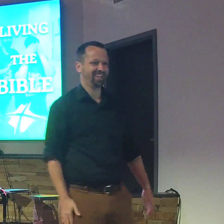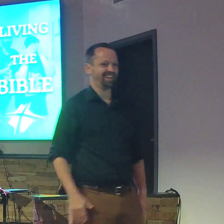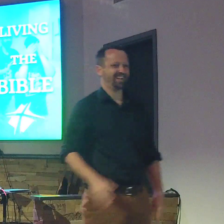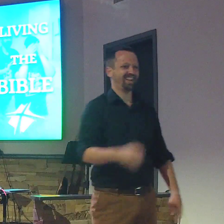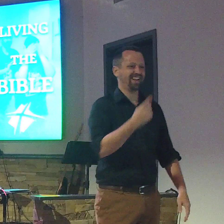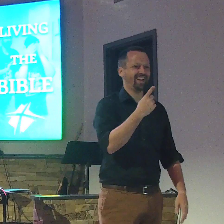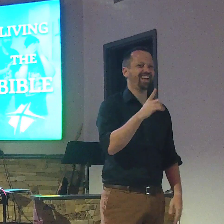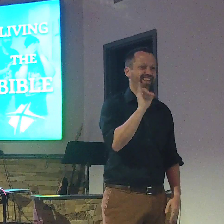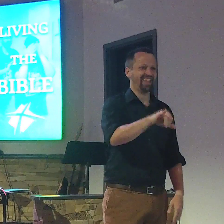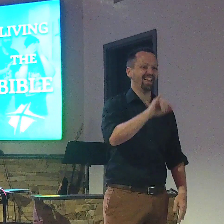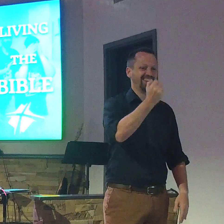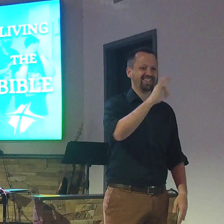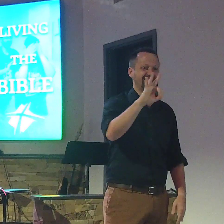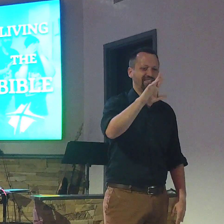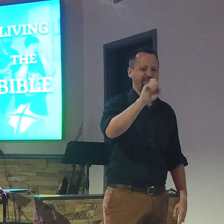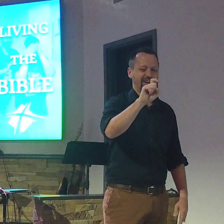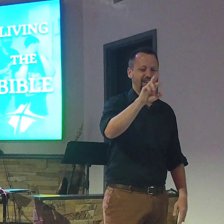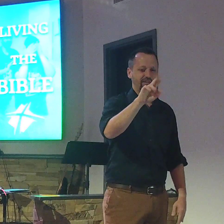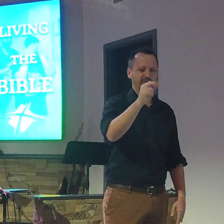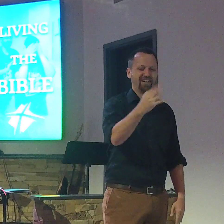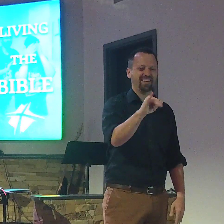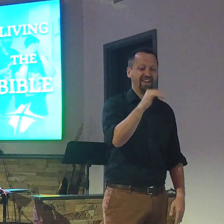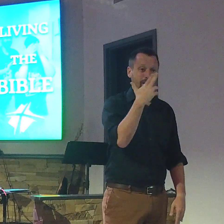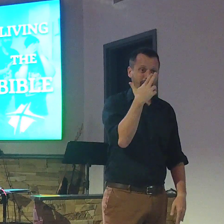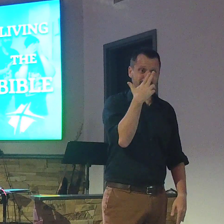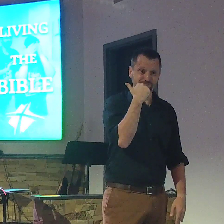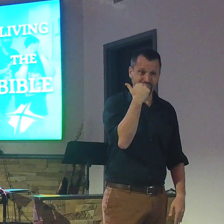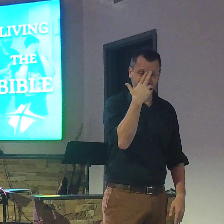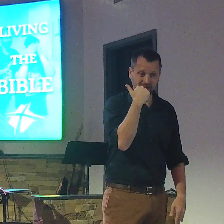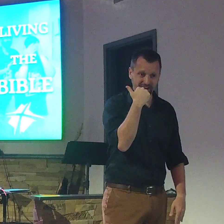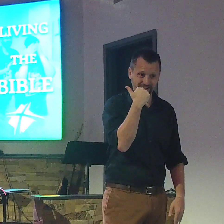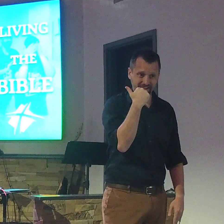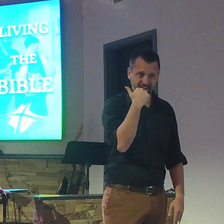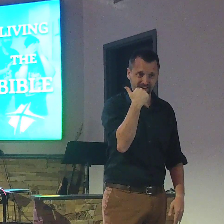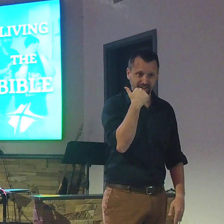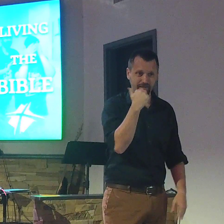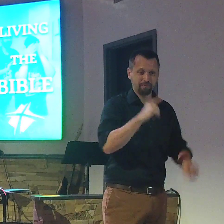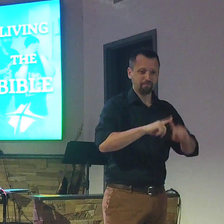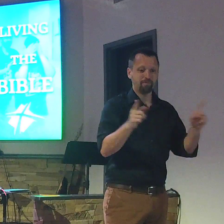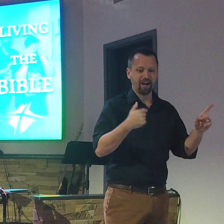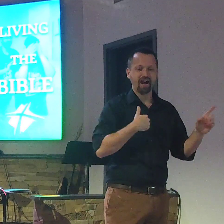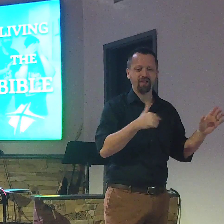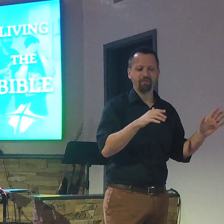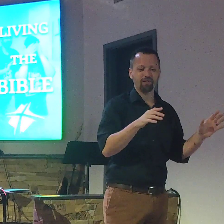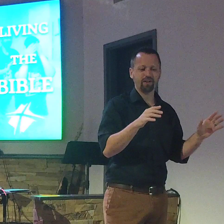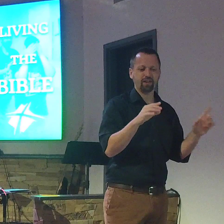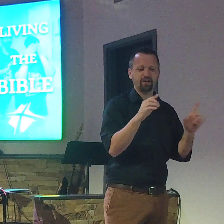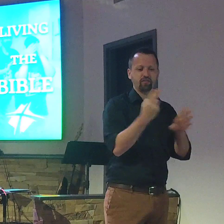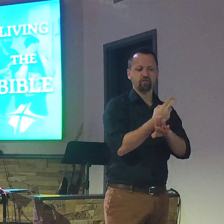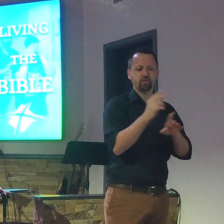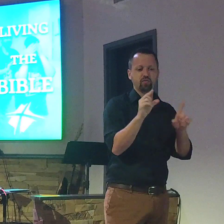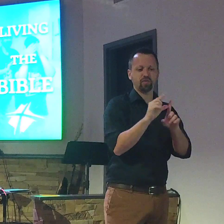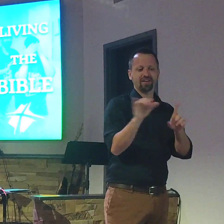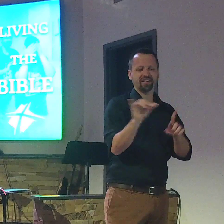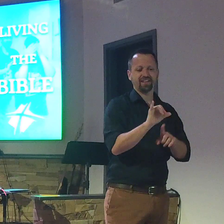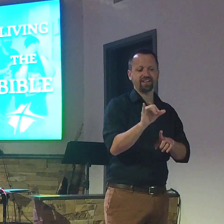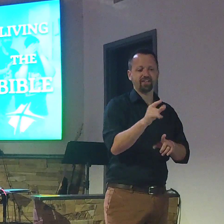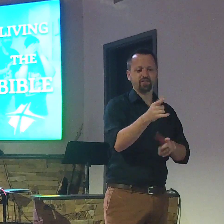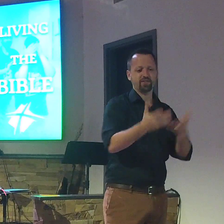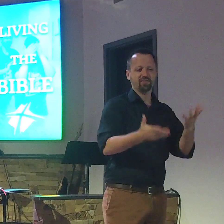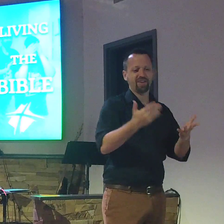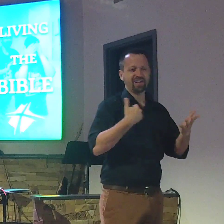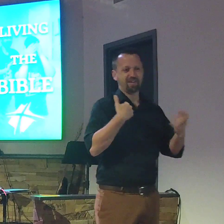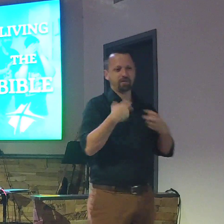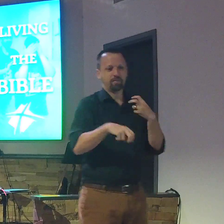guy. Hilarious. But I'm going to word it similar to that. You might have a problem